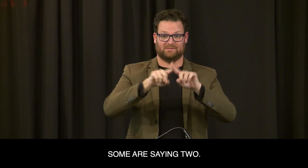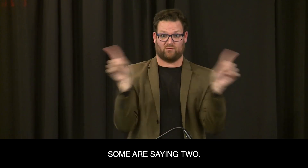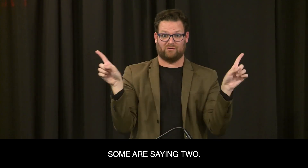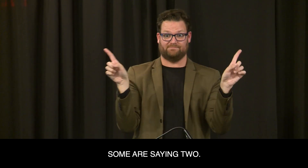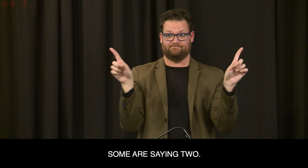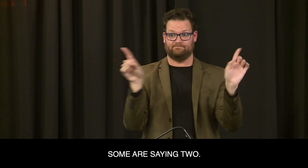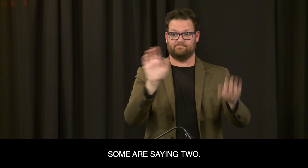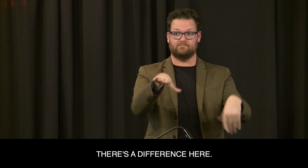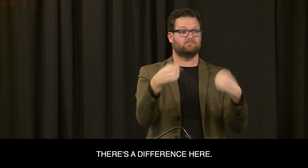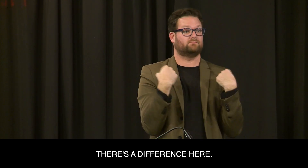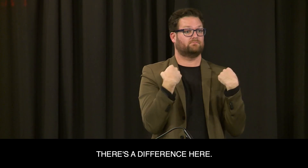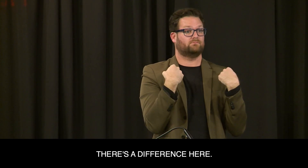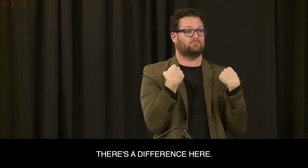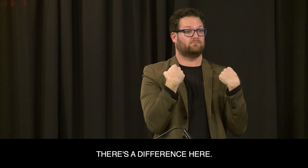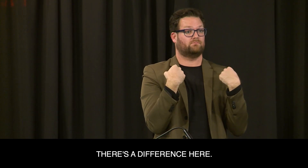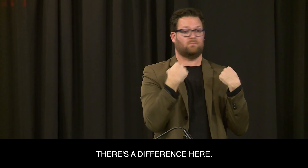2. There's a difference here.